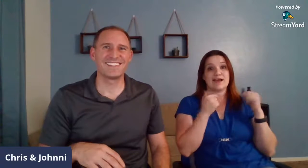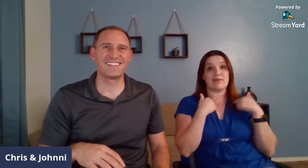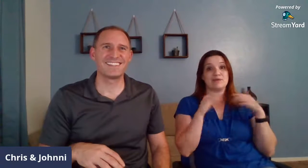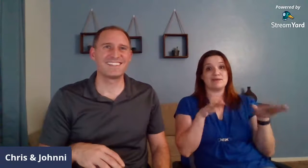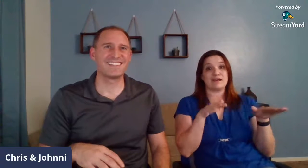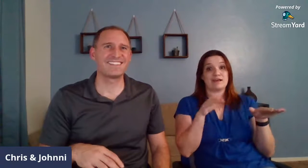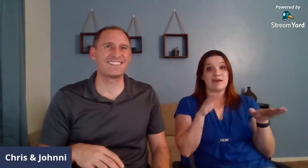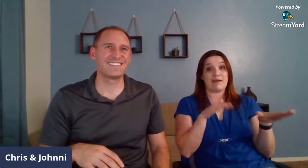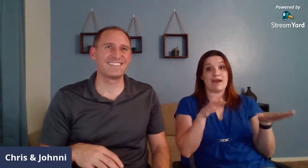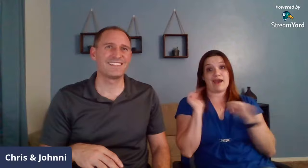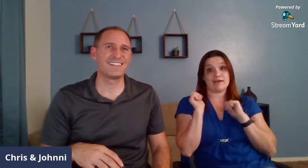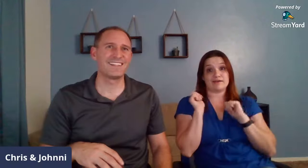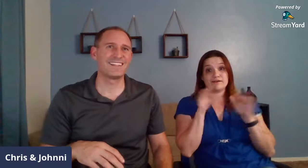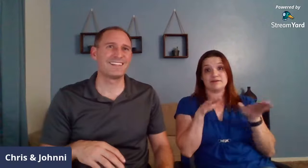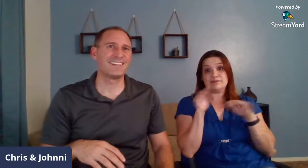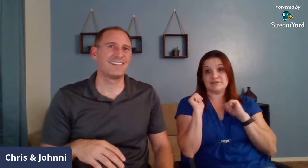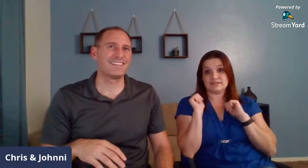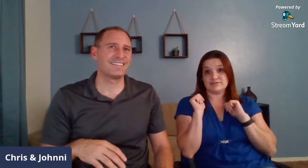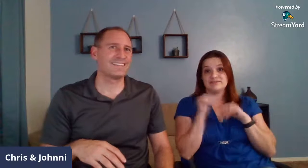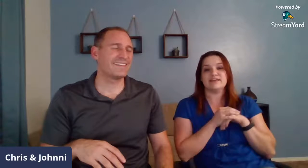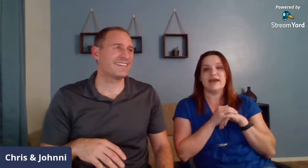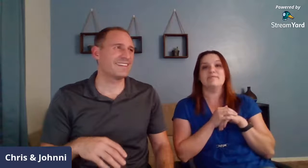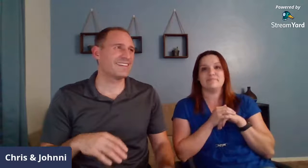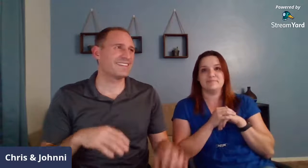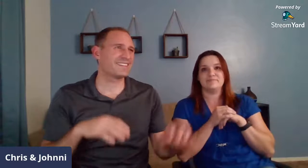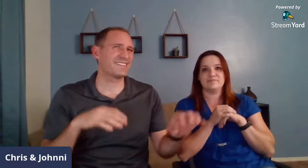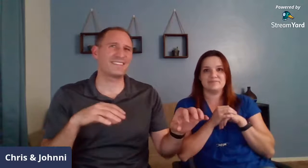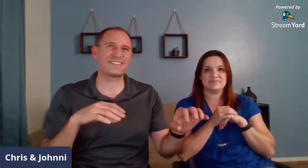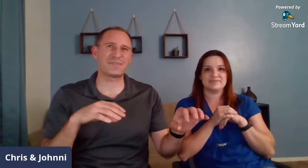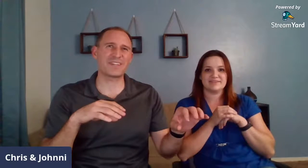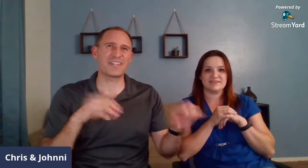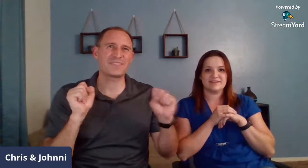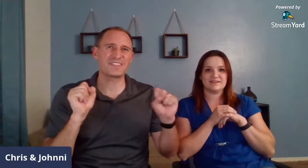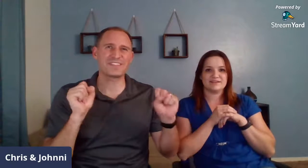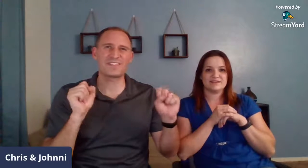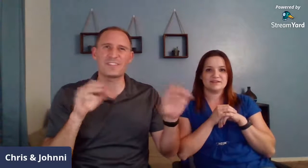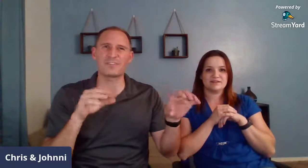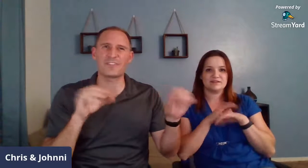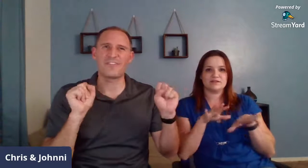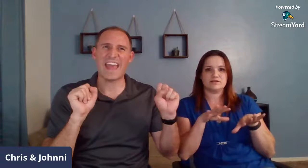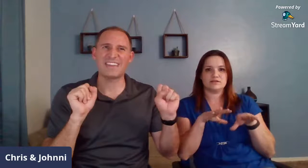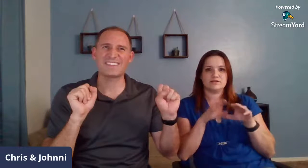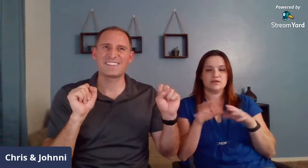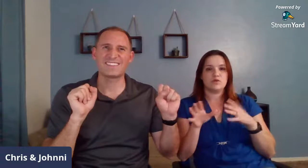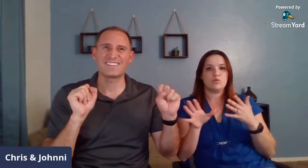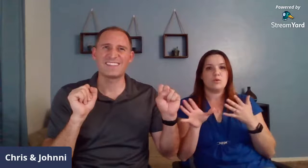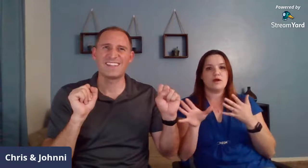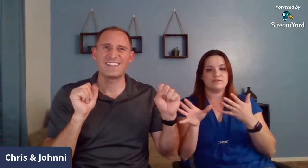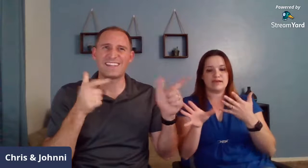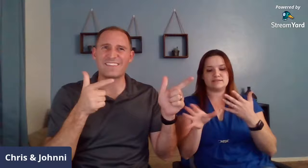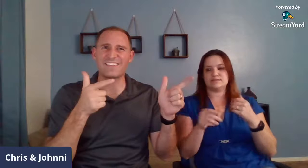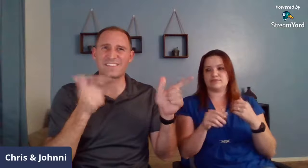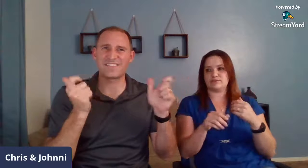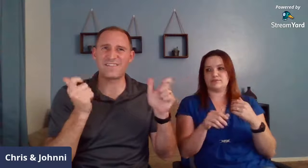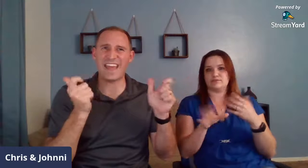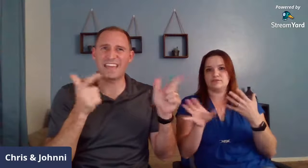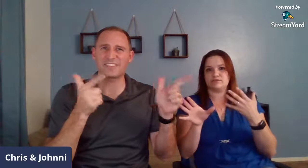I'm gonna like I'm out of here. I'm gonna leave. Yeah. Yeah. Mhm. Sometimes it's used for fast. Well, that's Like there's different. fast or